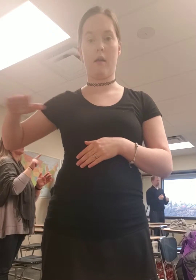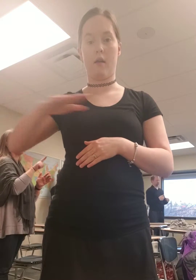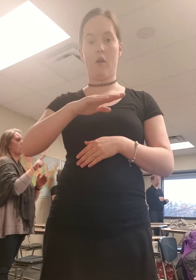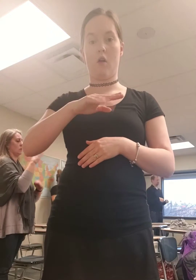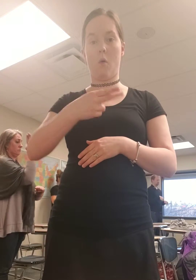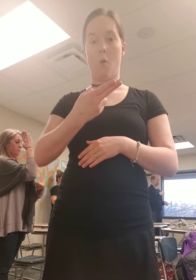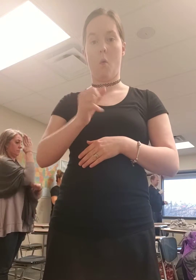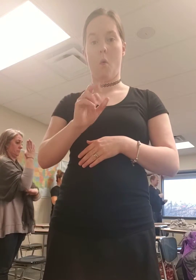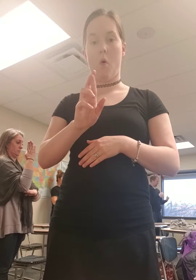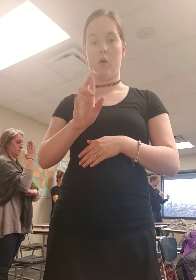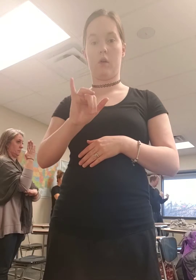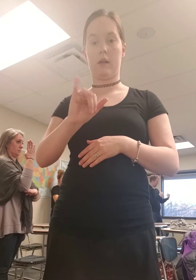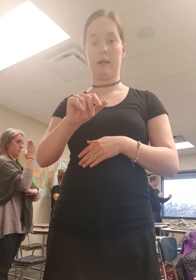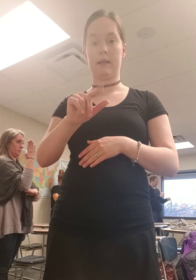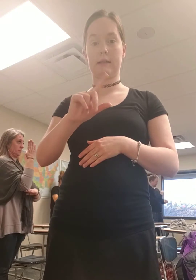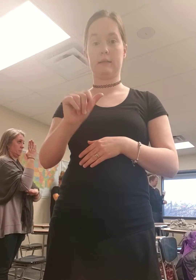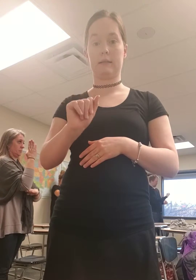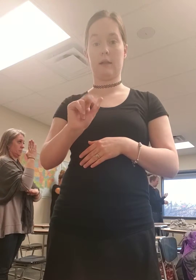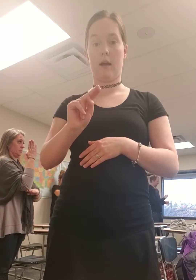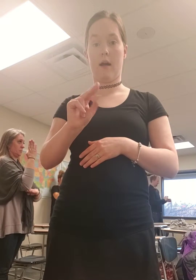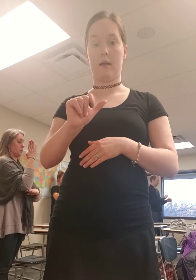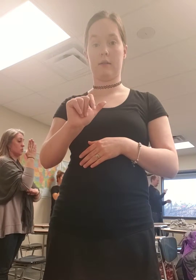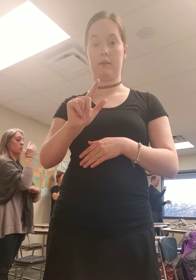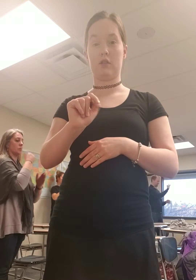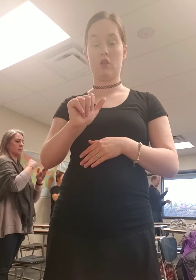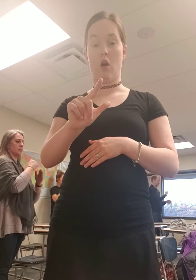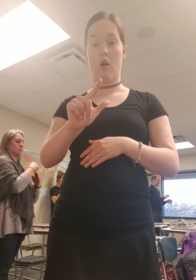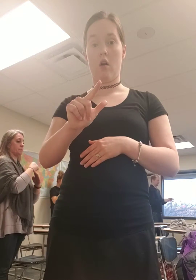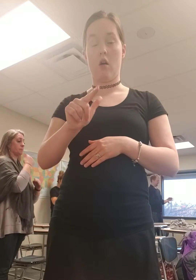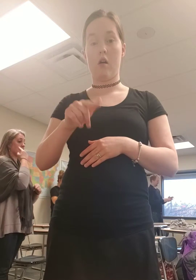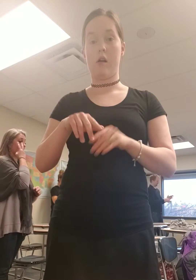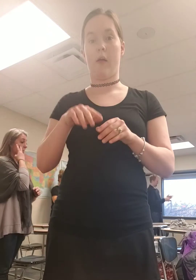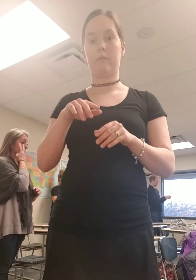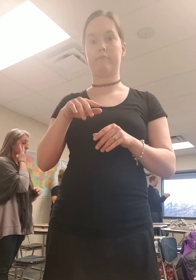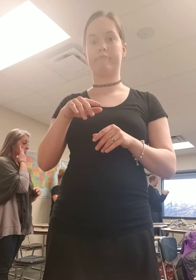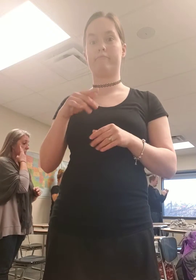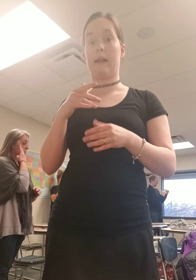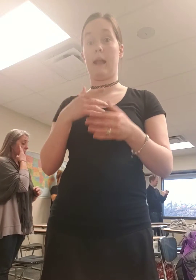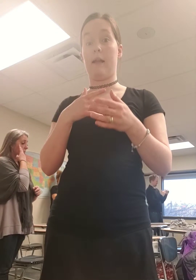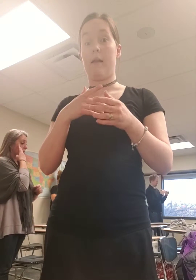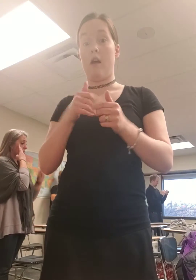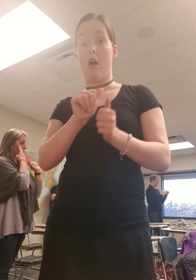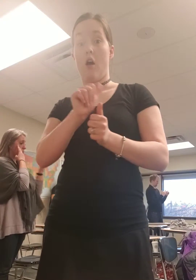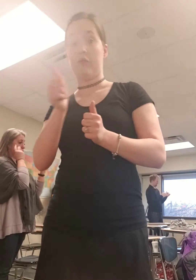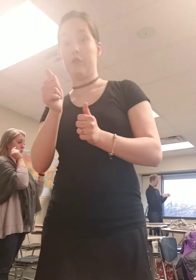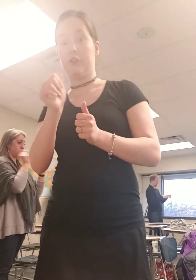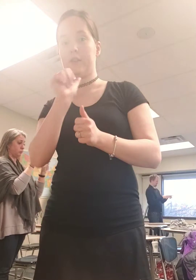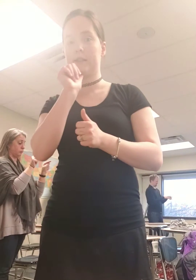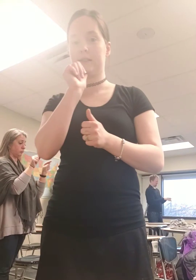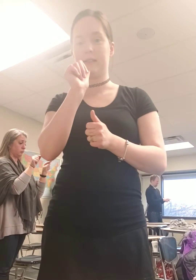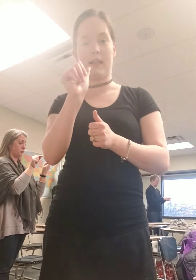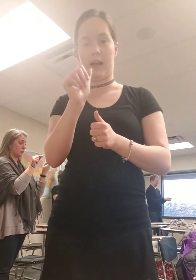points on that non-vertical line is going to be the same. Then from that, we're going to derive the equation y equals mx for a line that goes through